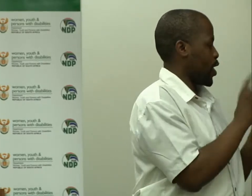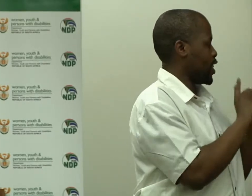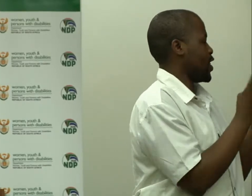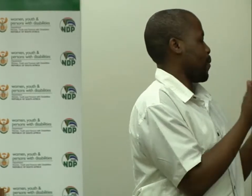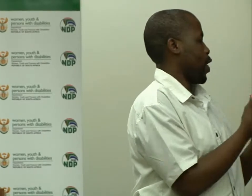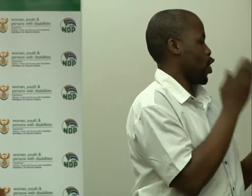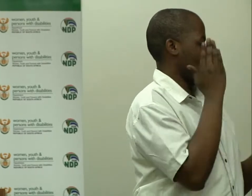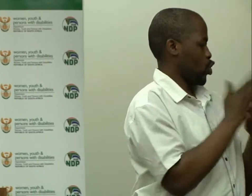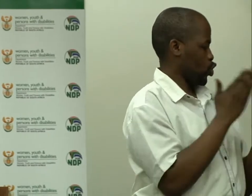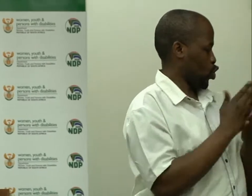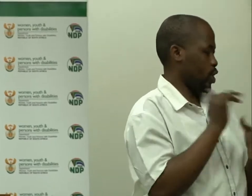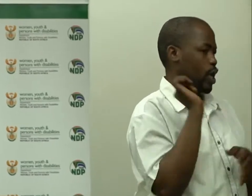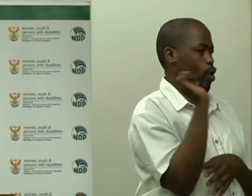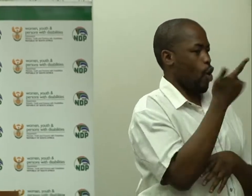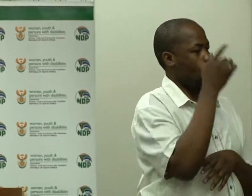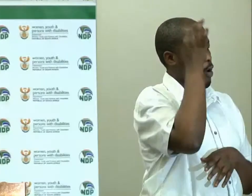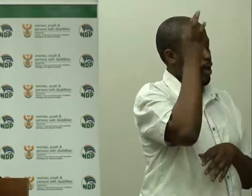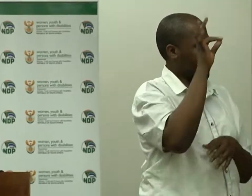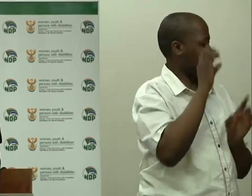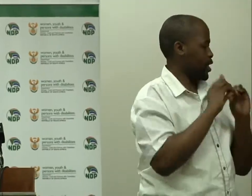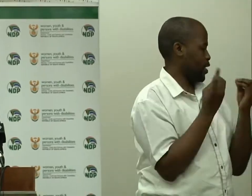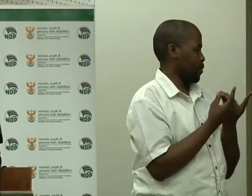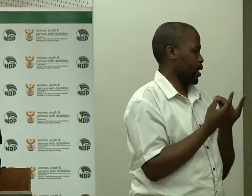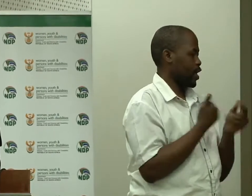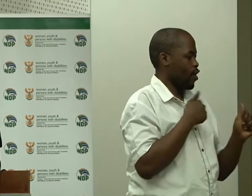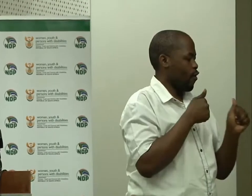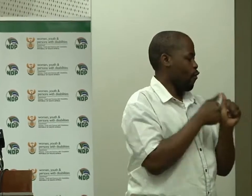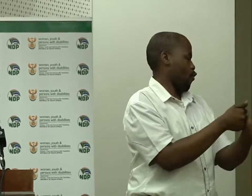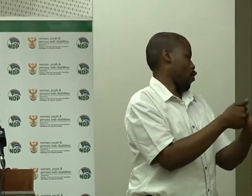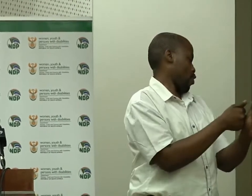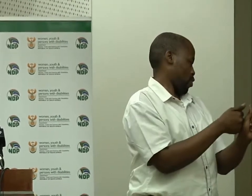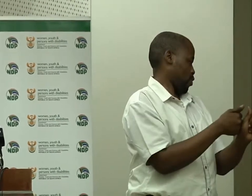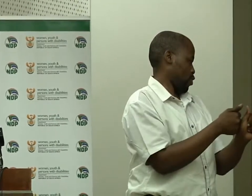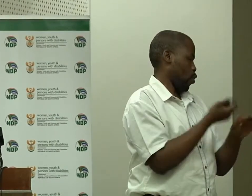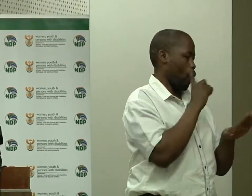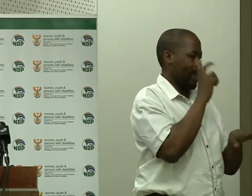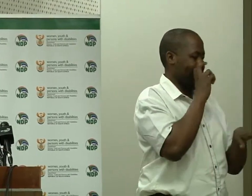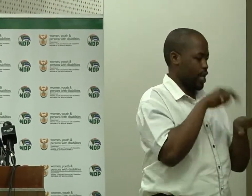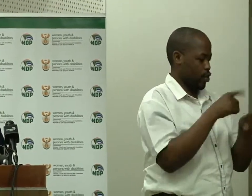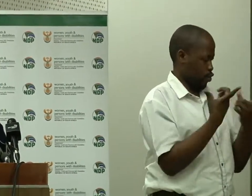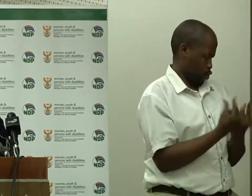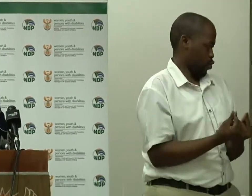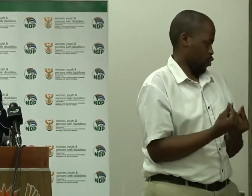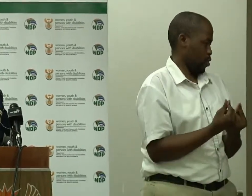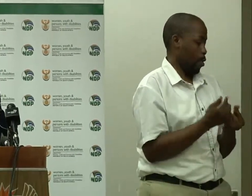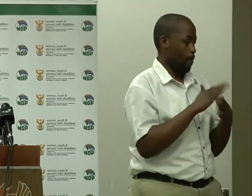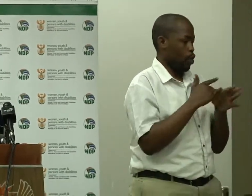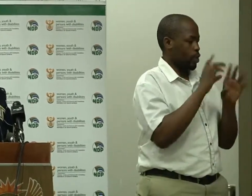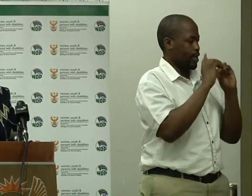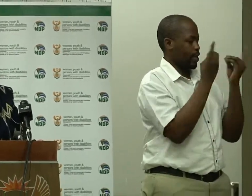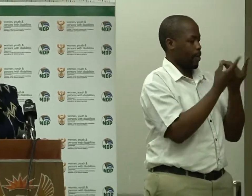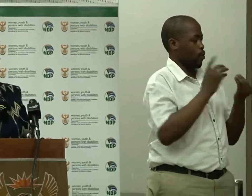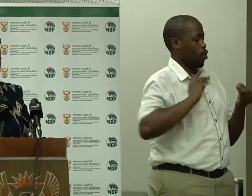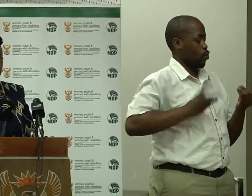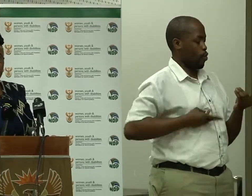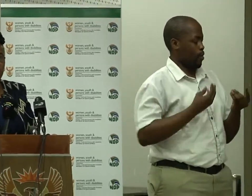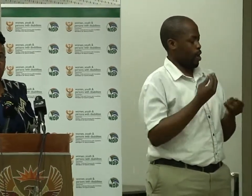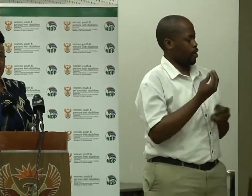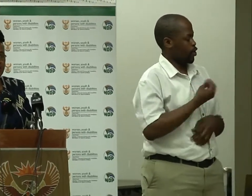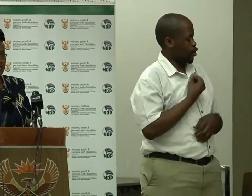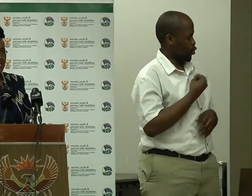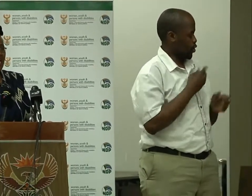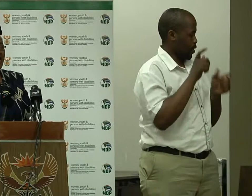of ensuring that all government departments comply with what they have to do, because the Department of Women, Youth and Persons